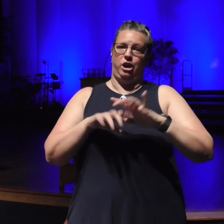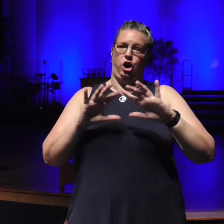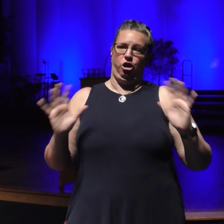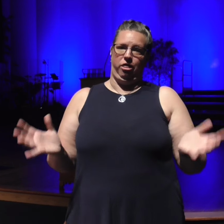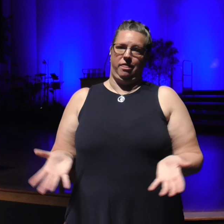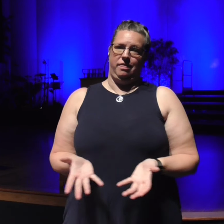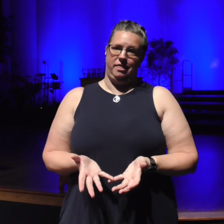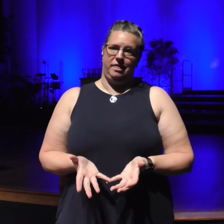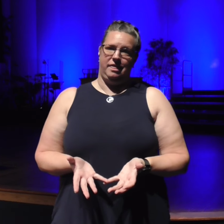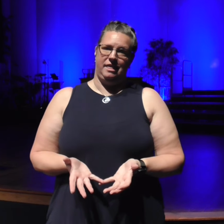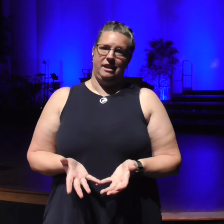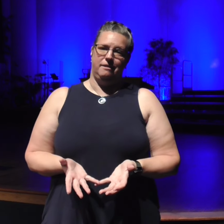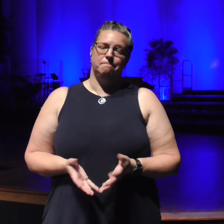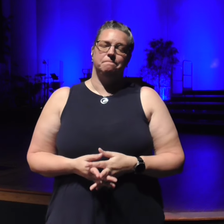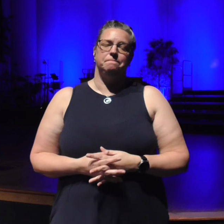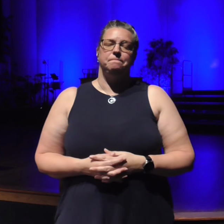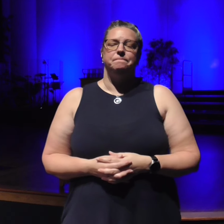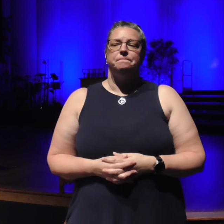time.